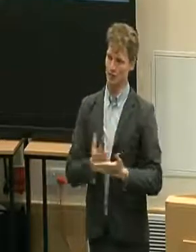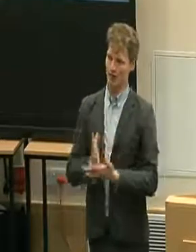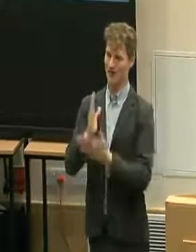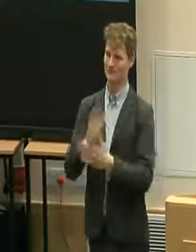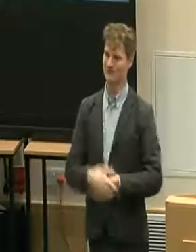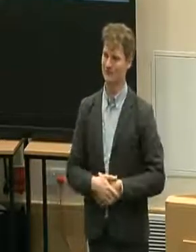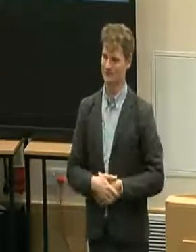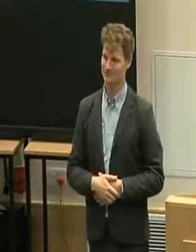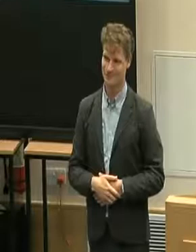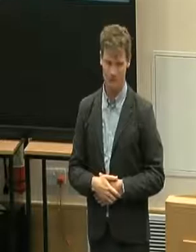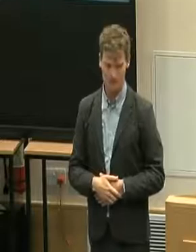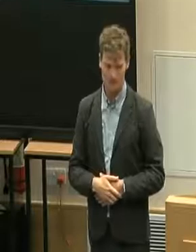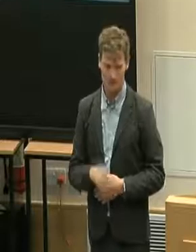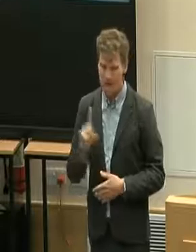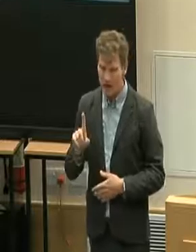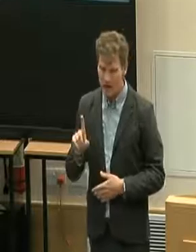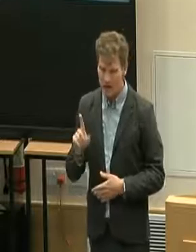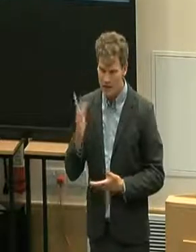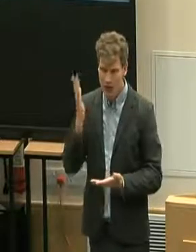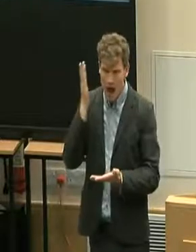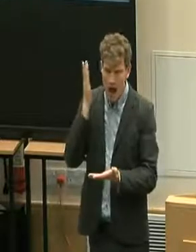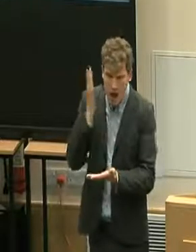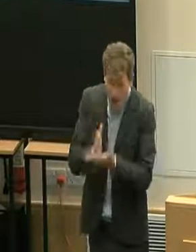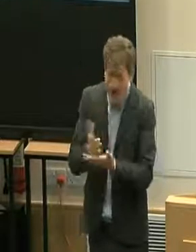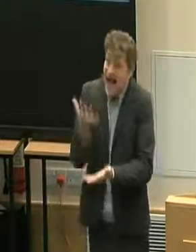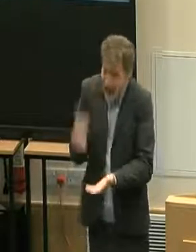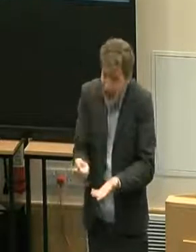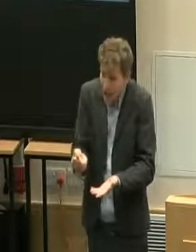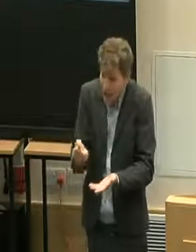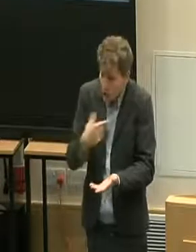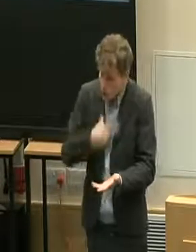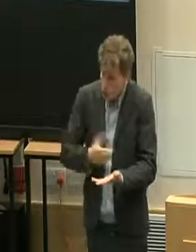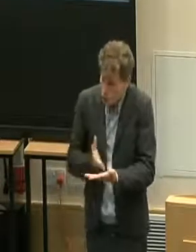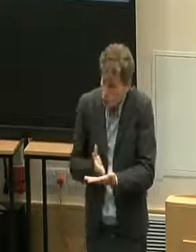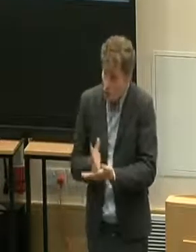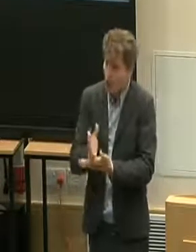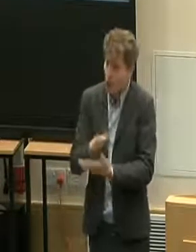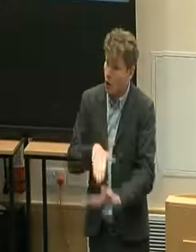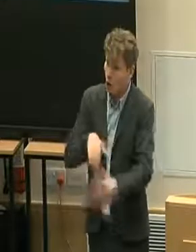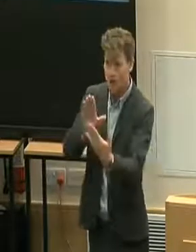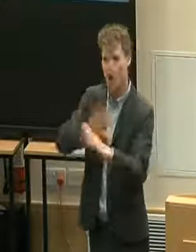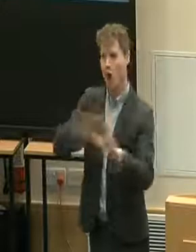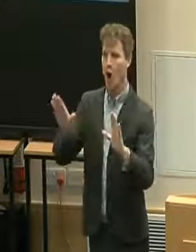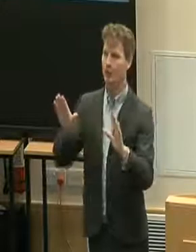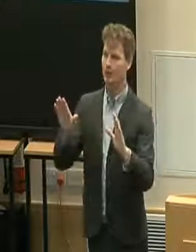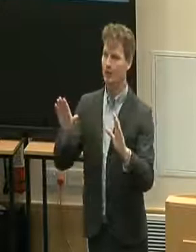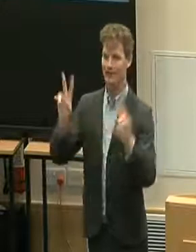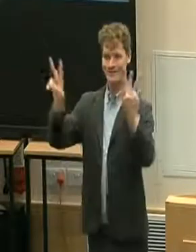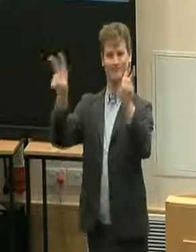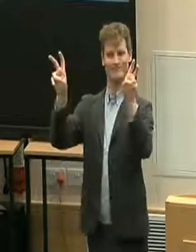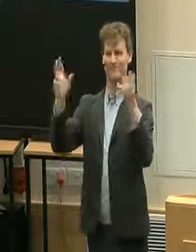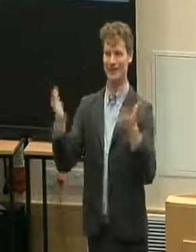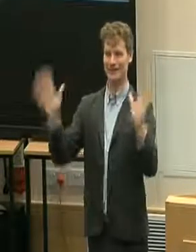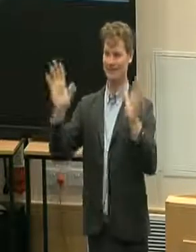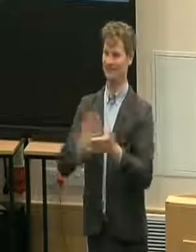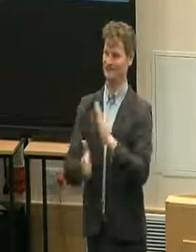is, because there is such a thing as the human rights approach. It's not a political slogan. Well, it is a political slogan, but it also